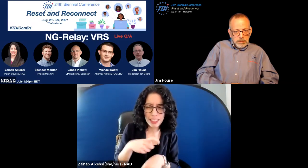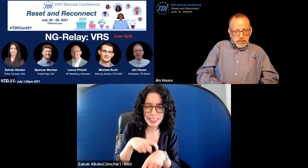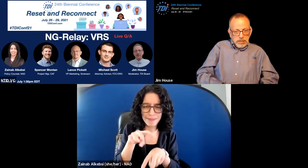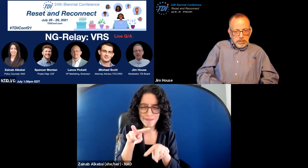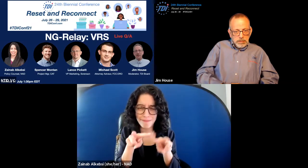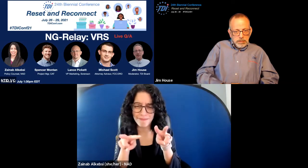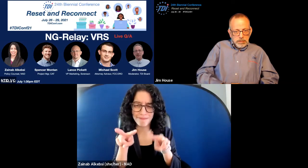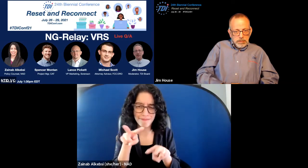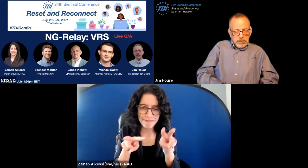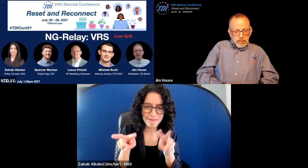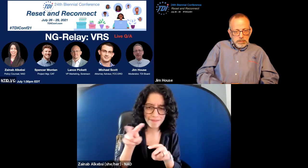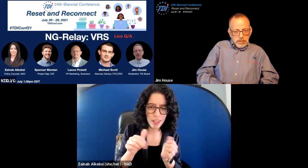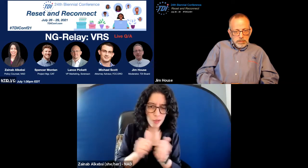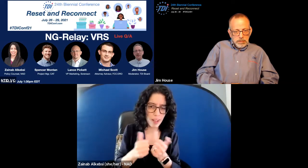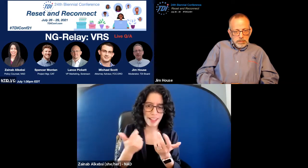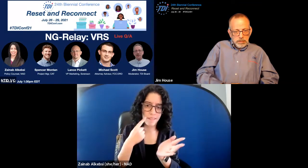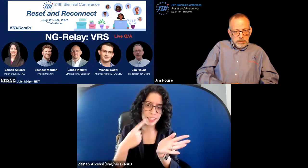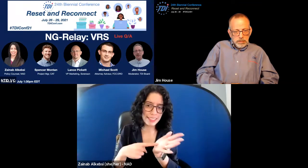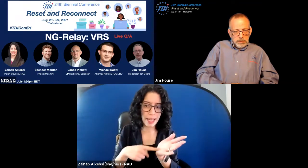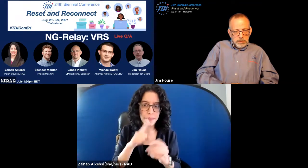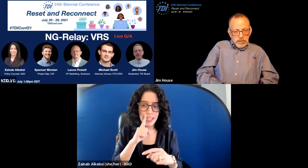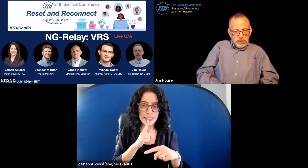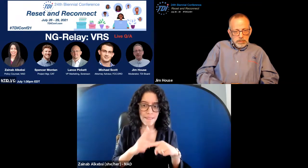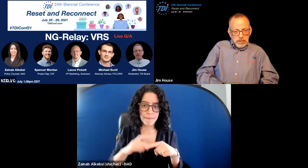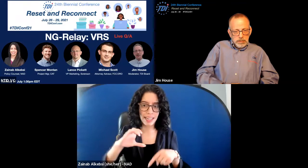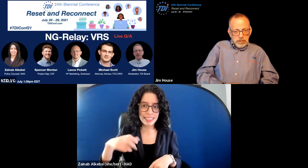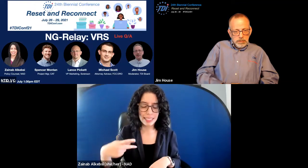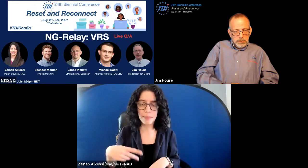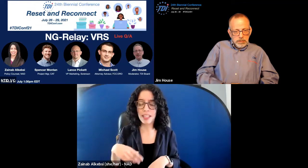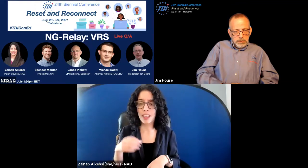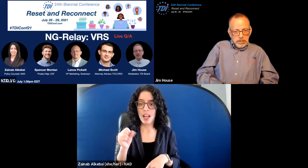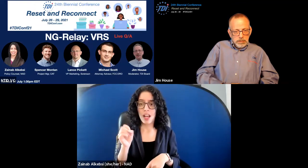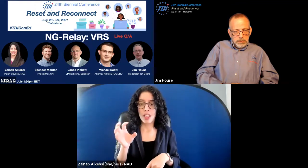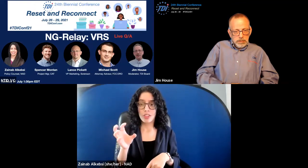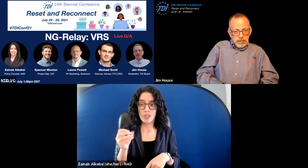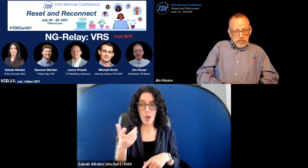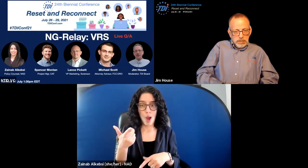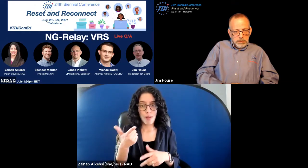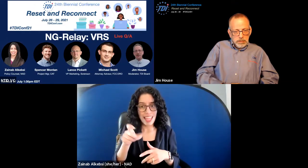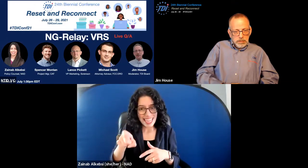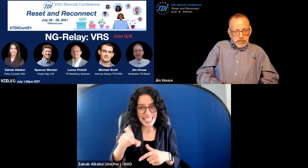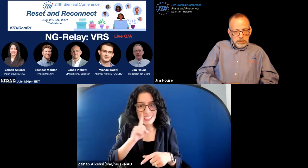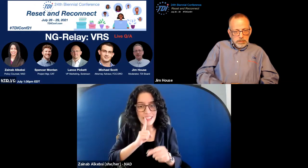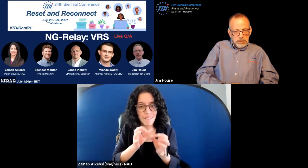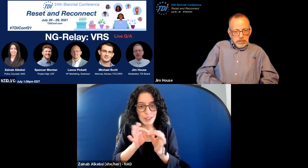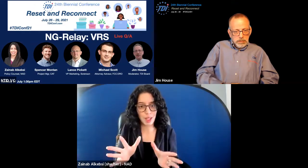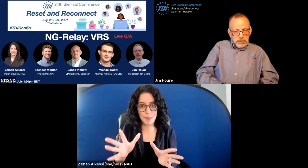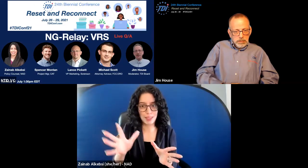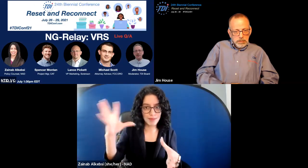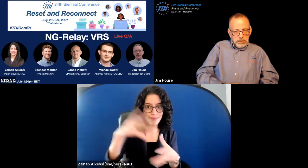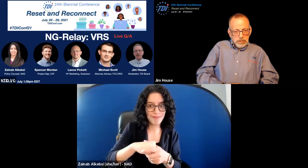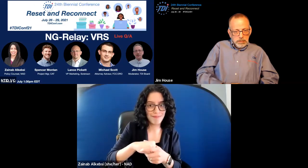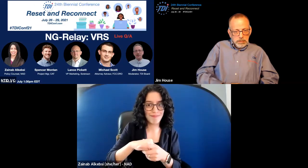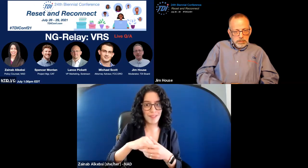these interpreters sometimes would have a hard time understanding what, like for example, a person with cerebral palsy.